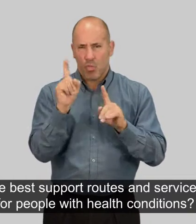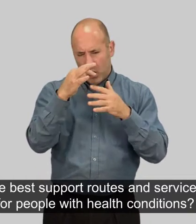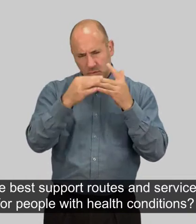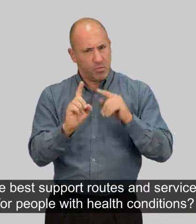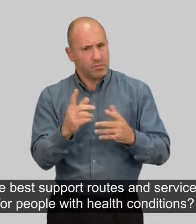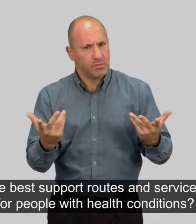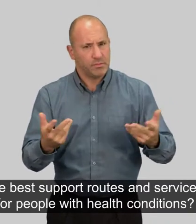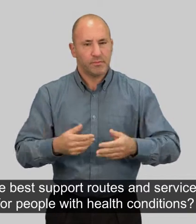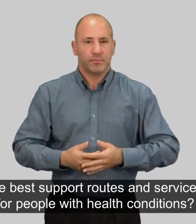conditions?